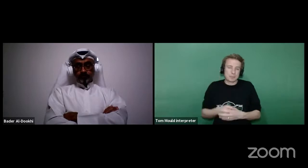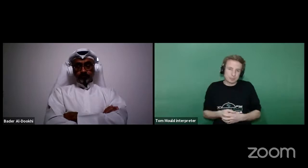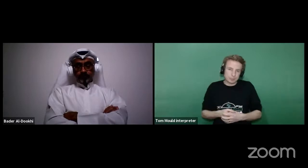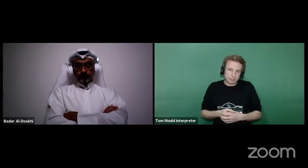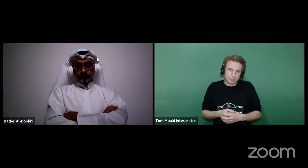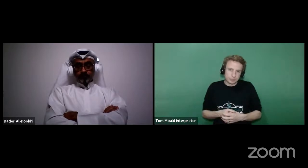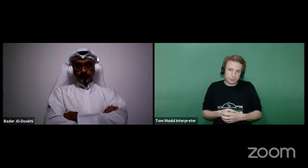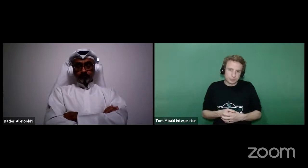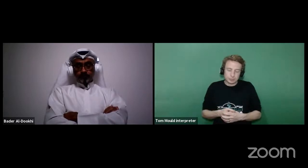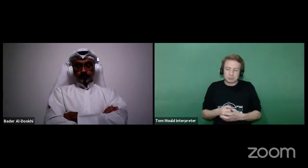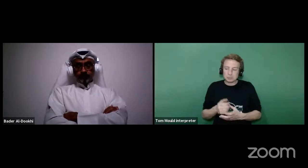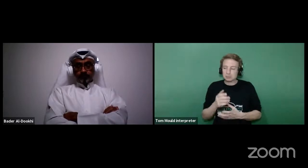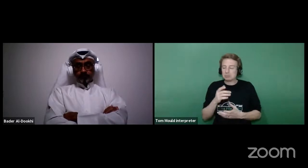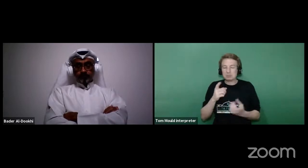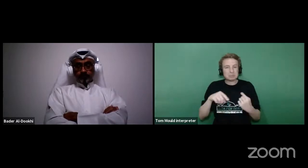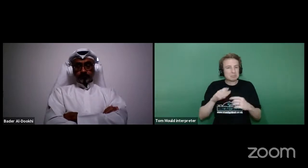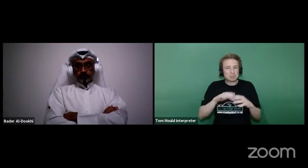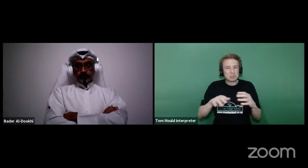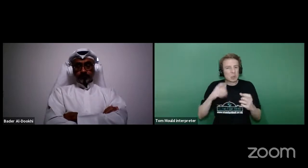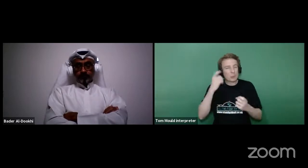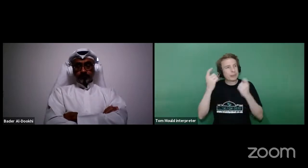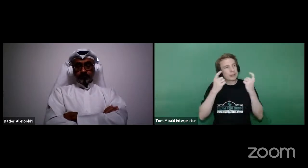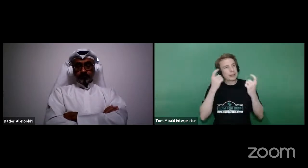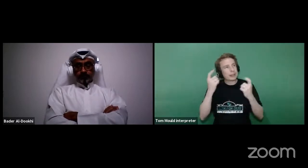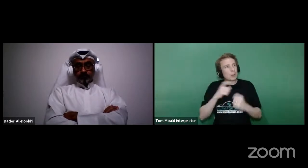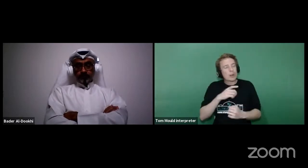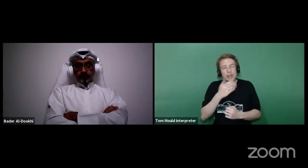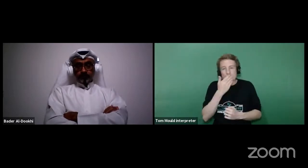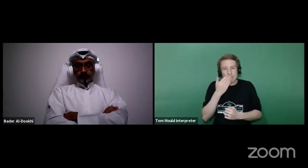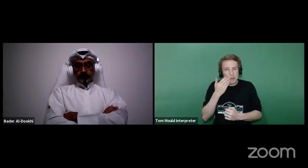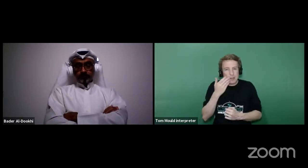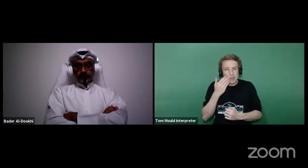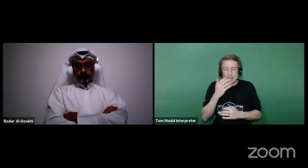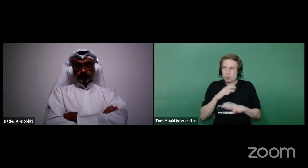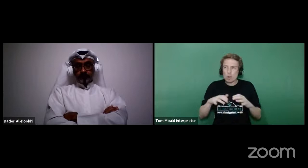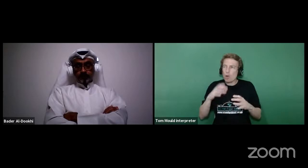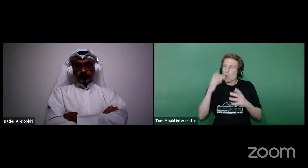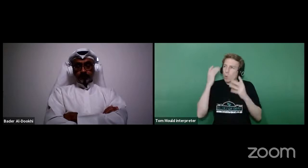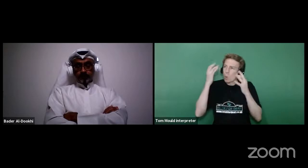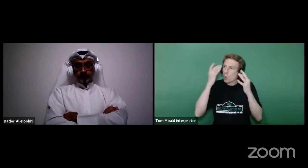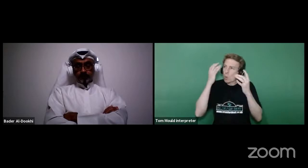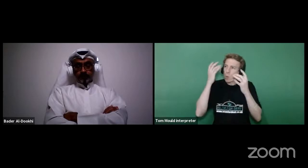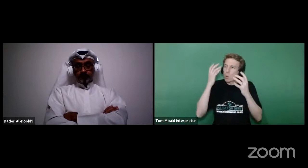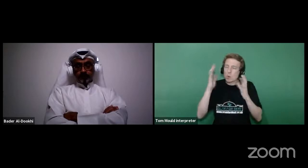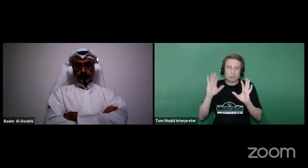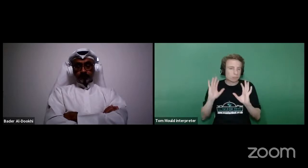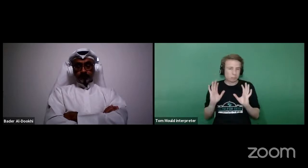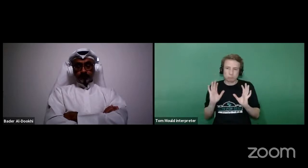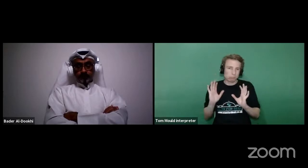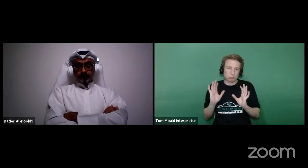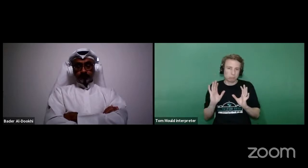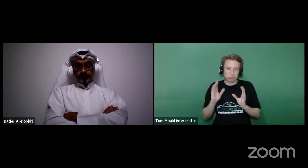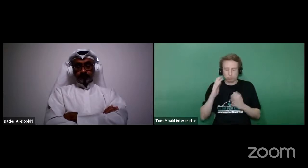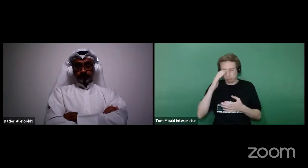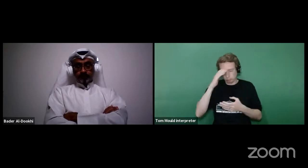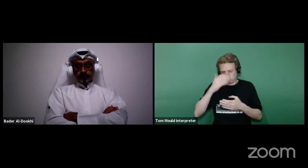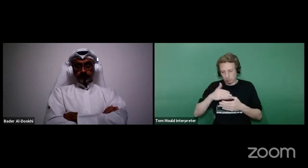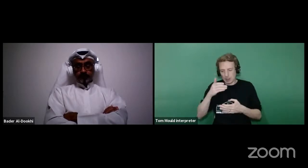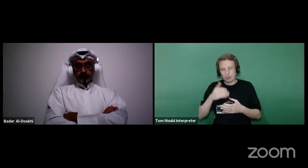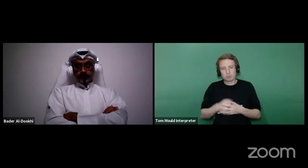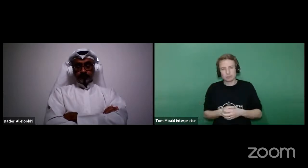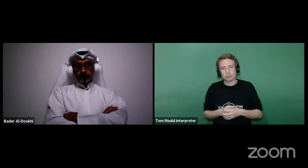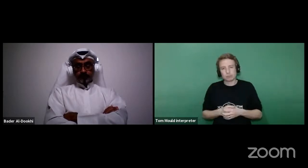think about such things when they are fasting. And from the examples of how it purifies